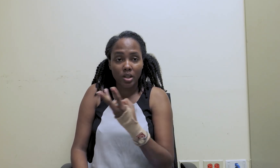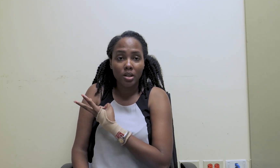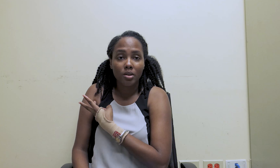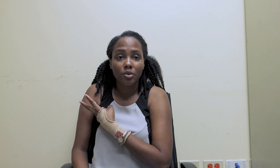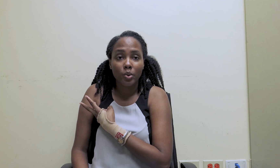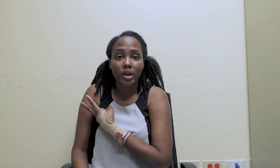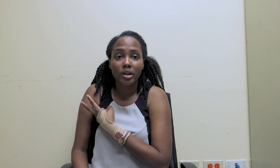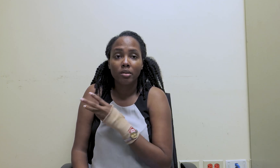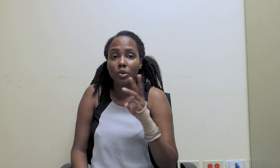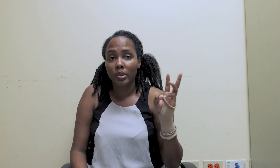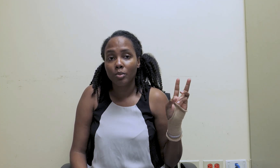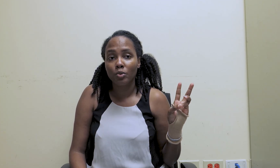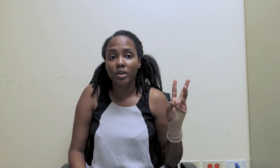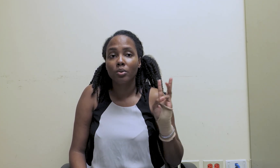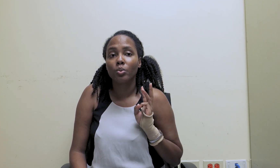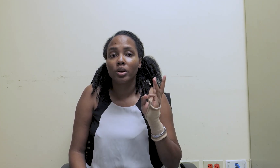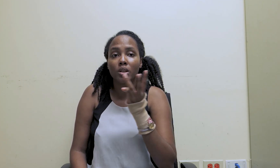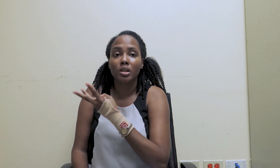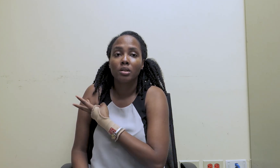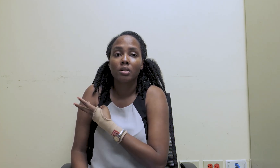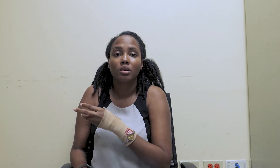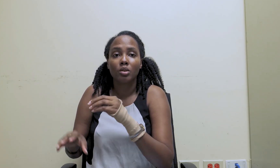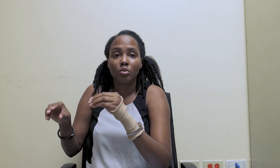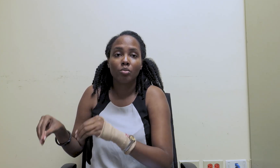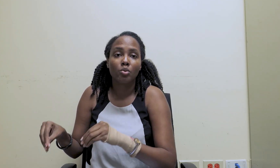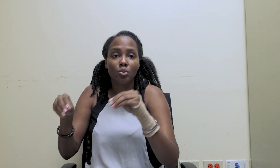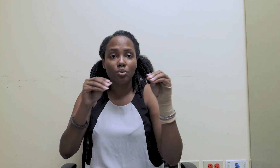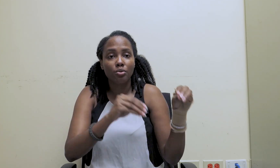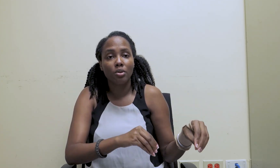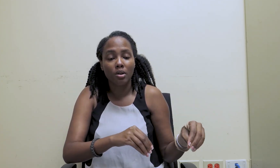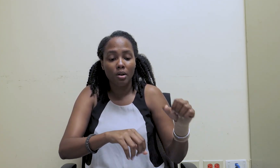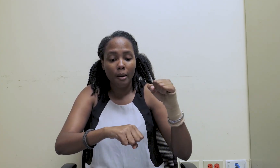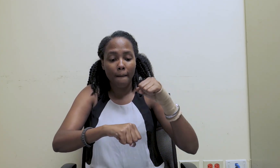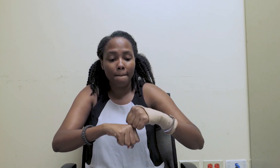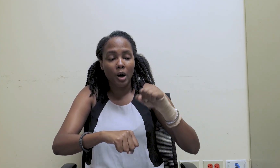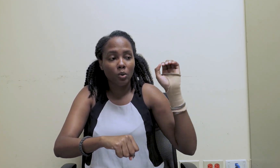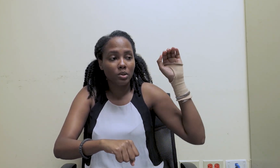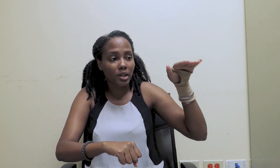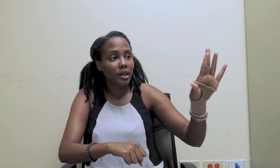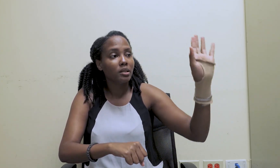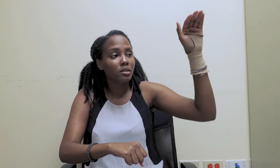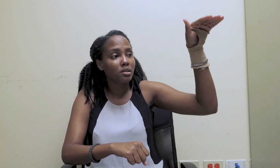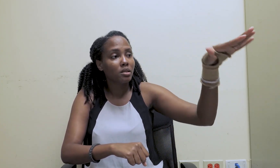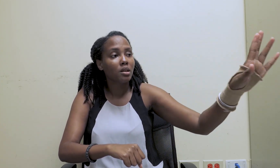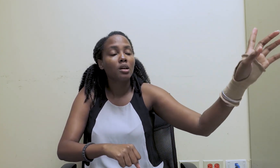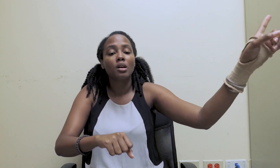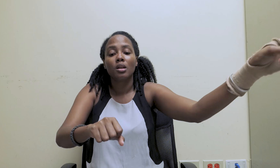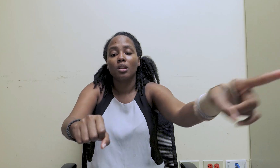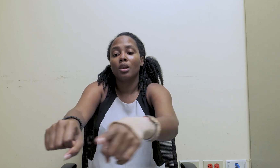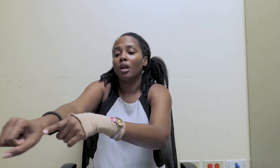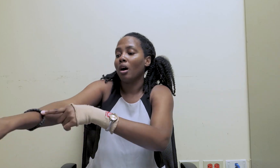We were moving, we move mountains